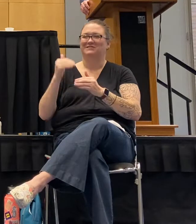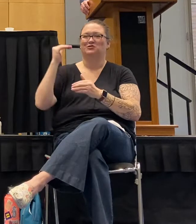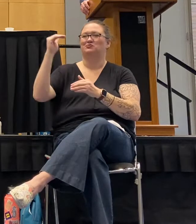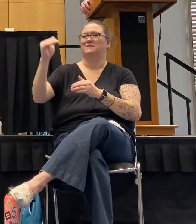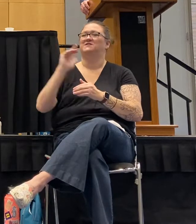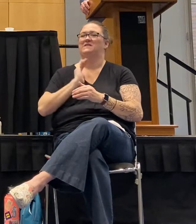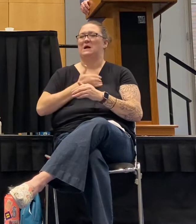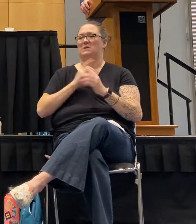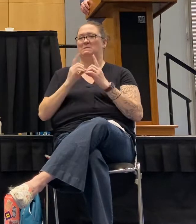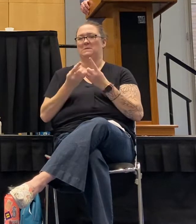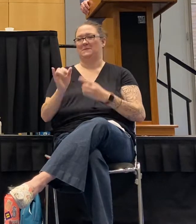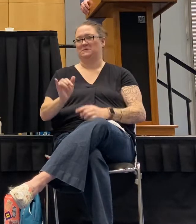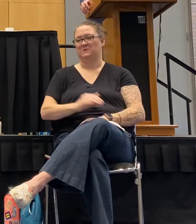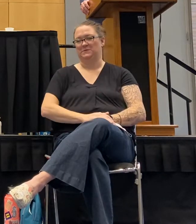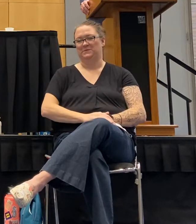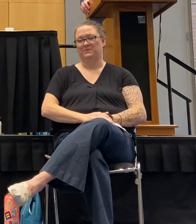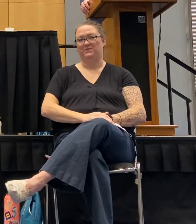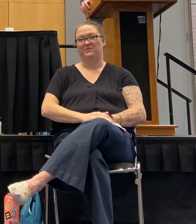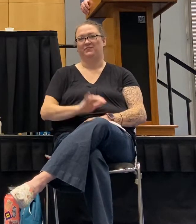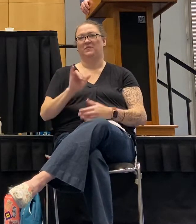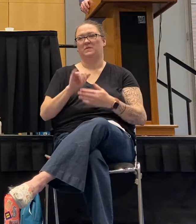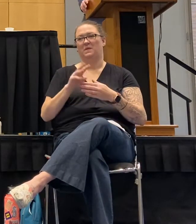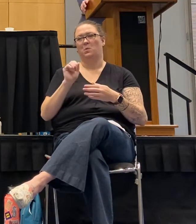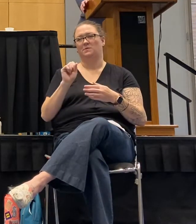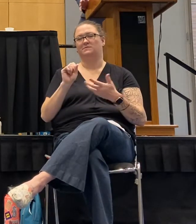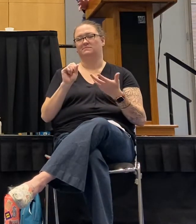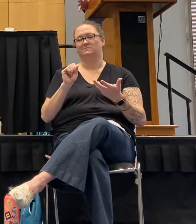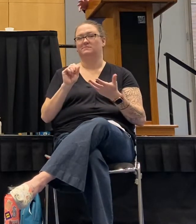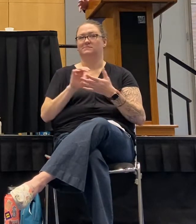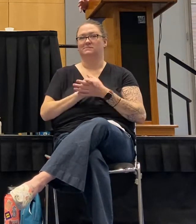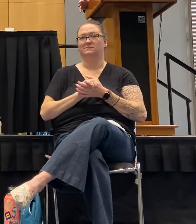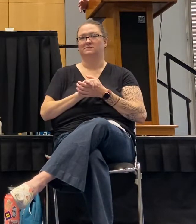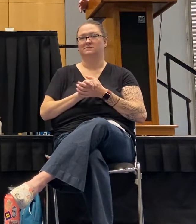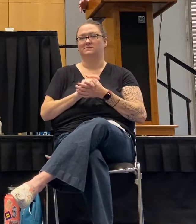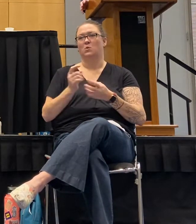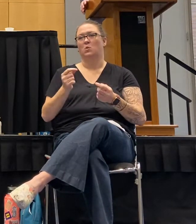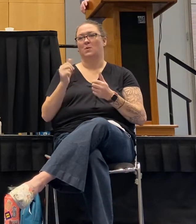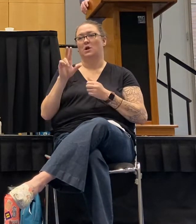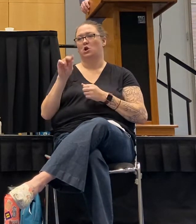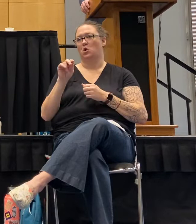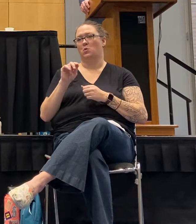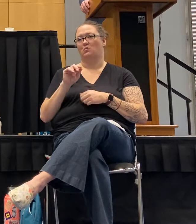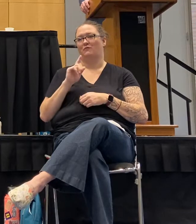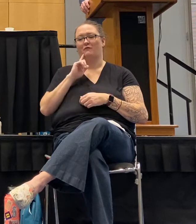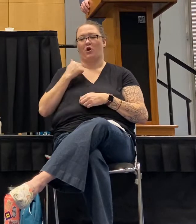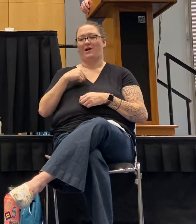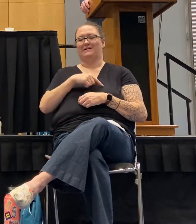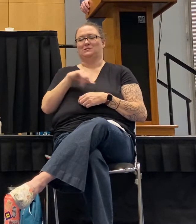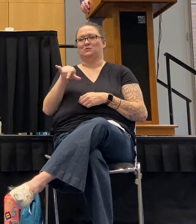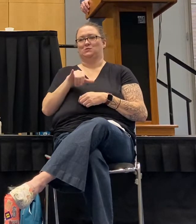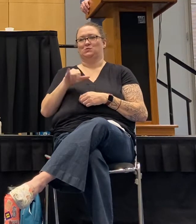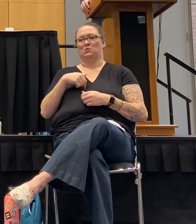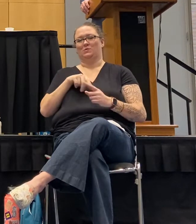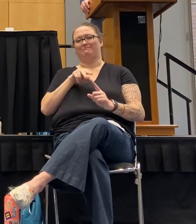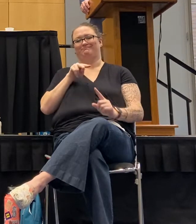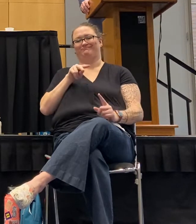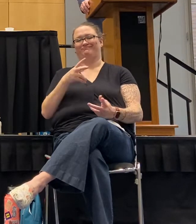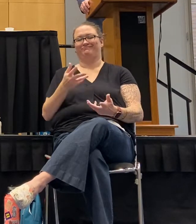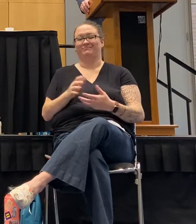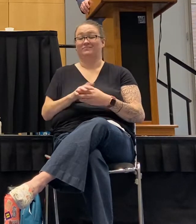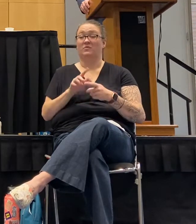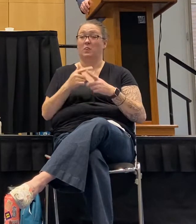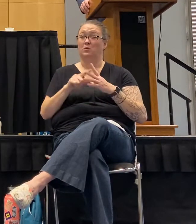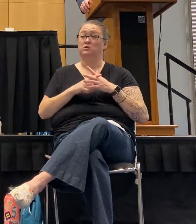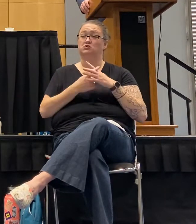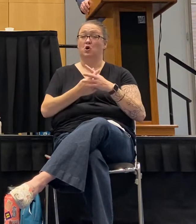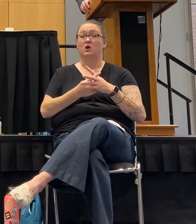our department as well. And so that was a pretty quick no on our end as we looked at it. And so then we